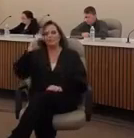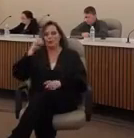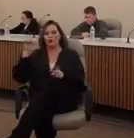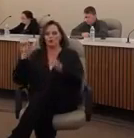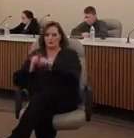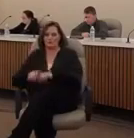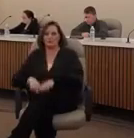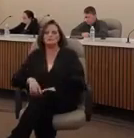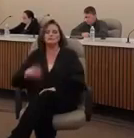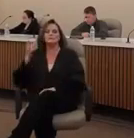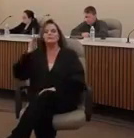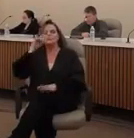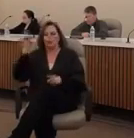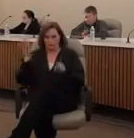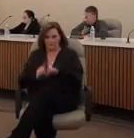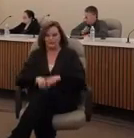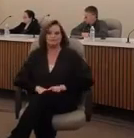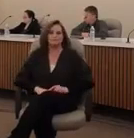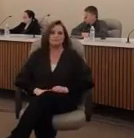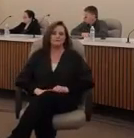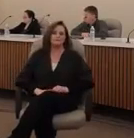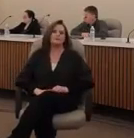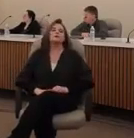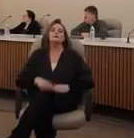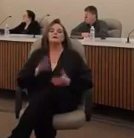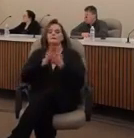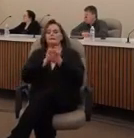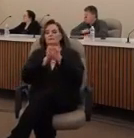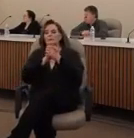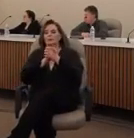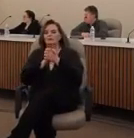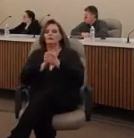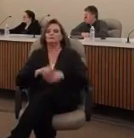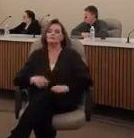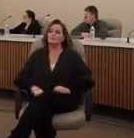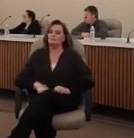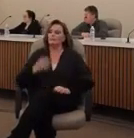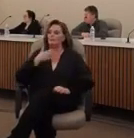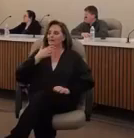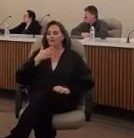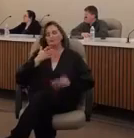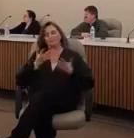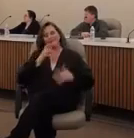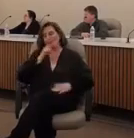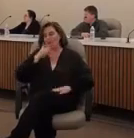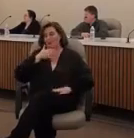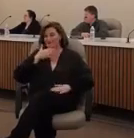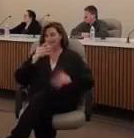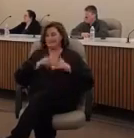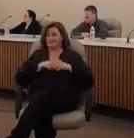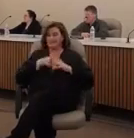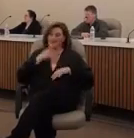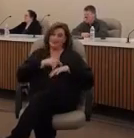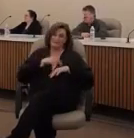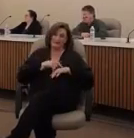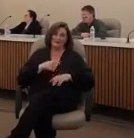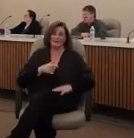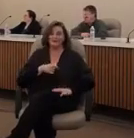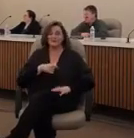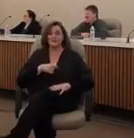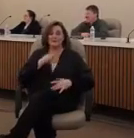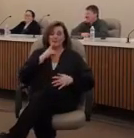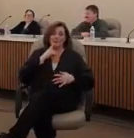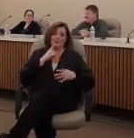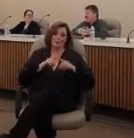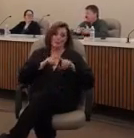Bolzner? Aye. Supervisor Schultz? Aye. Congratulations. May not you. be the best time to start up a Right? brick and mortar store,